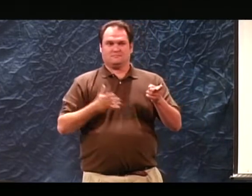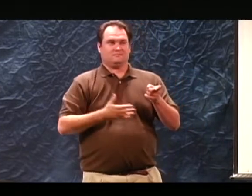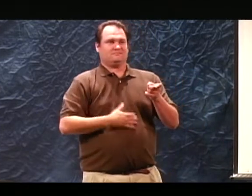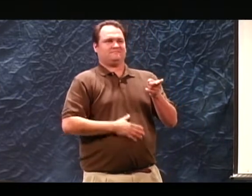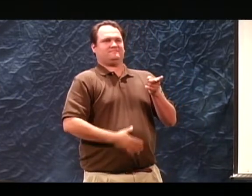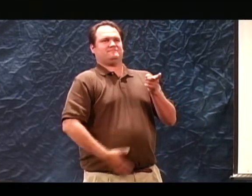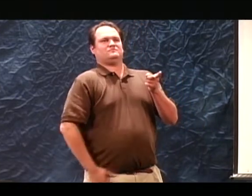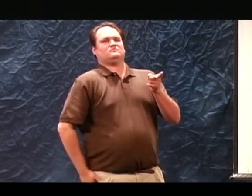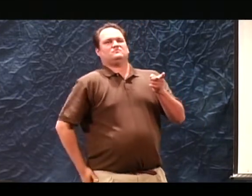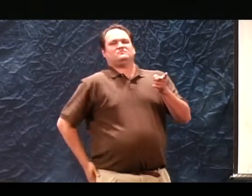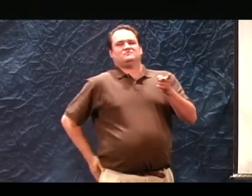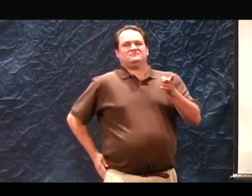pastor